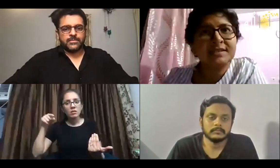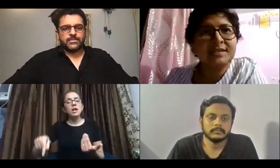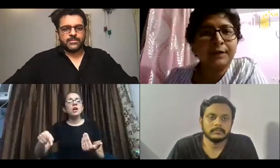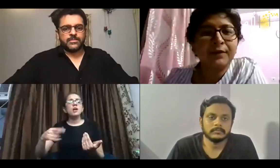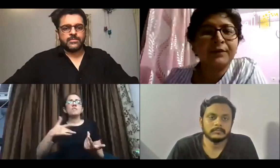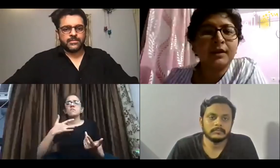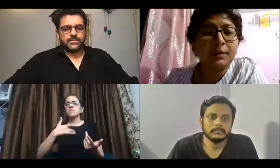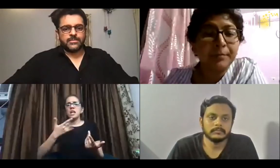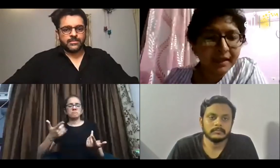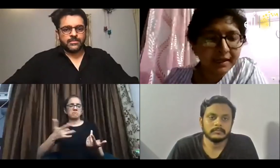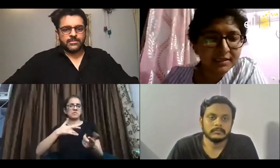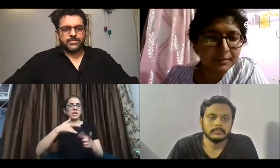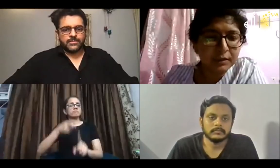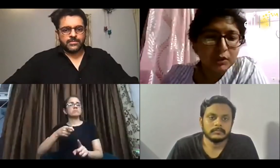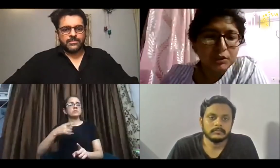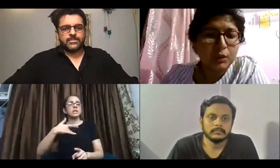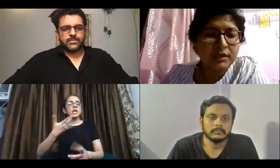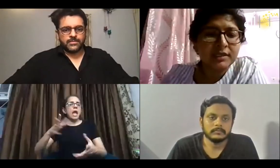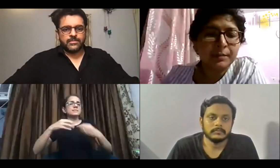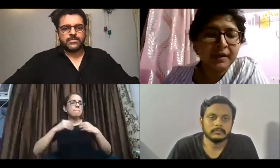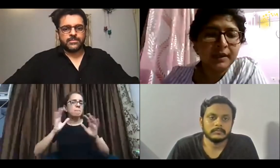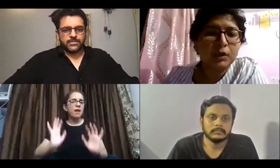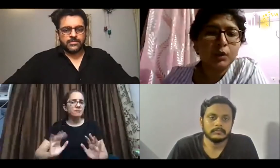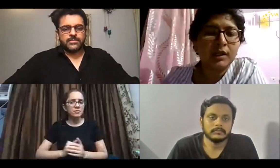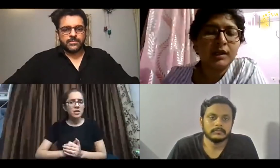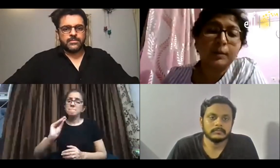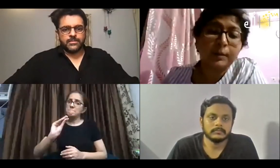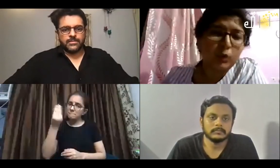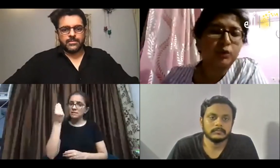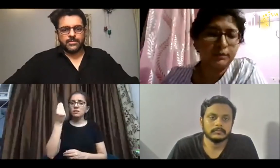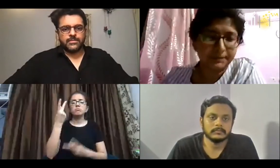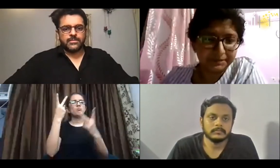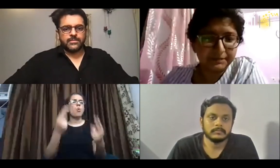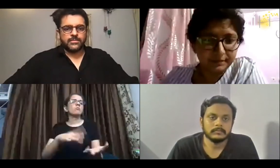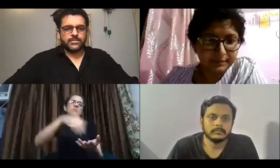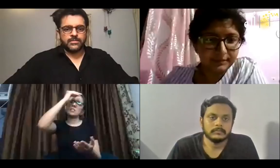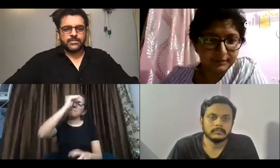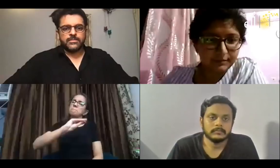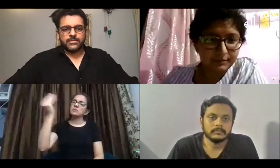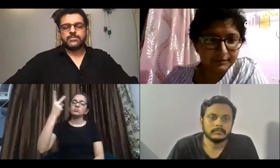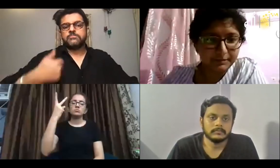basic survival mechanism. So it is better to learn both.